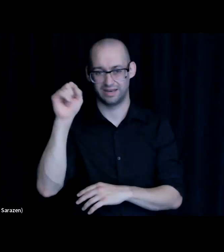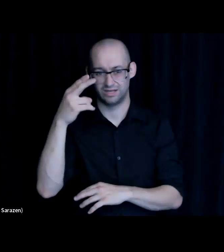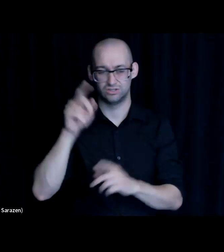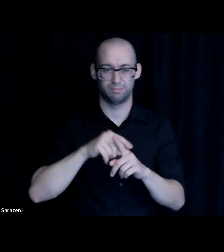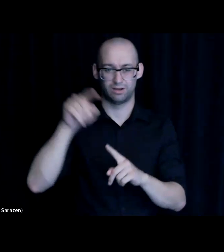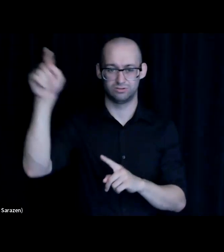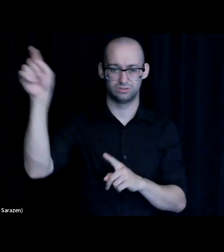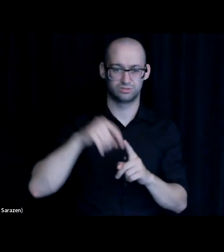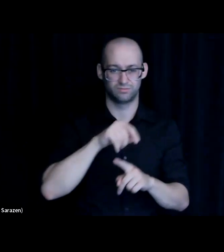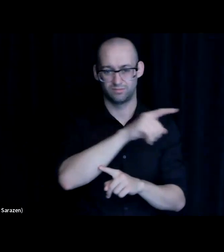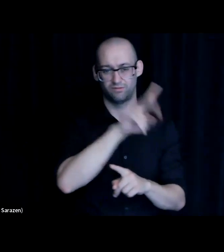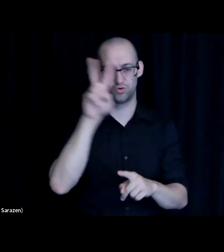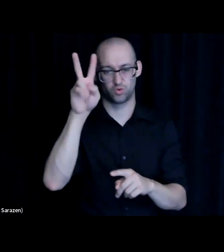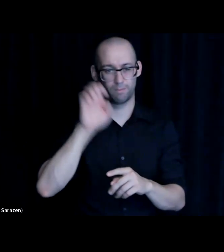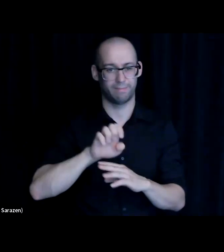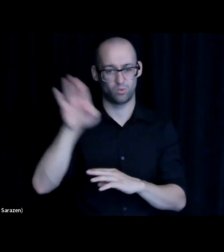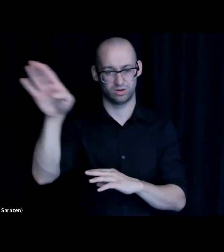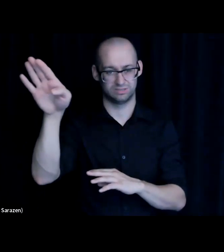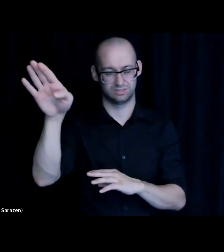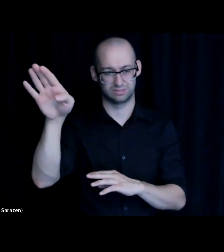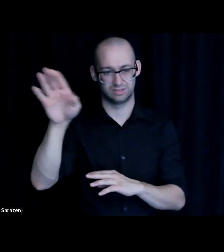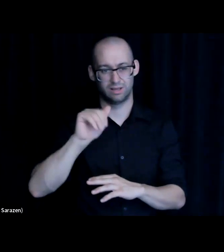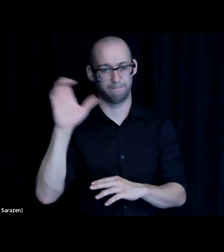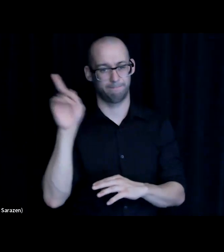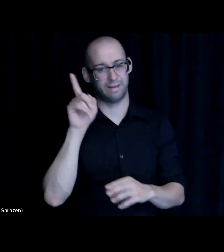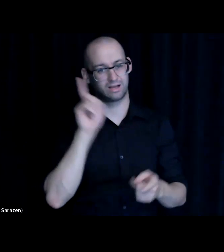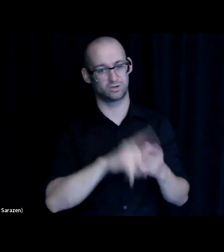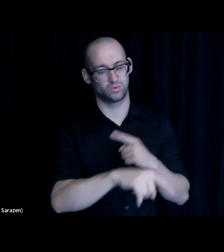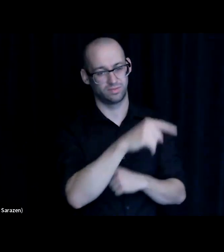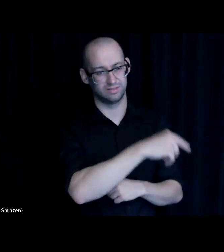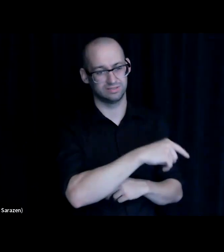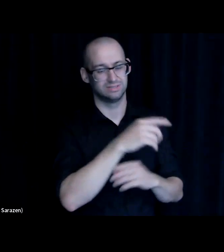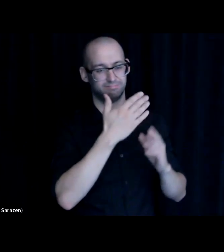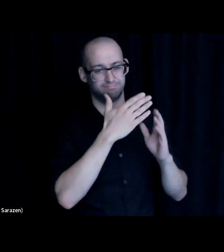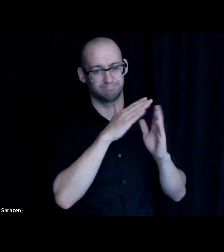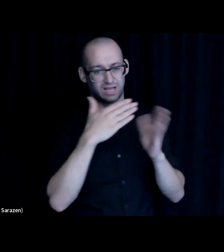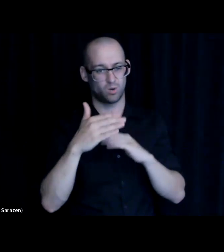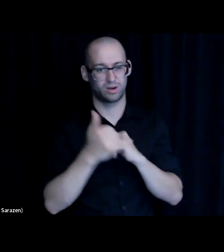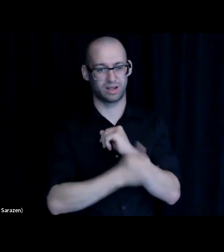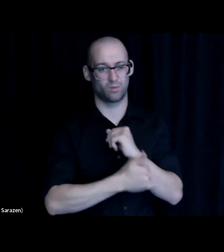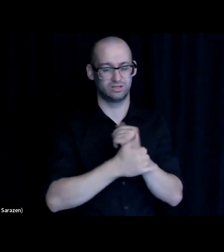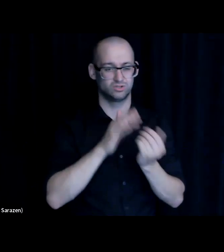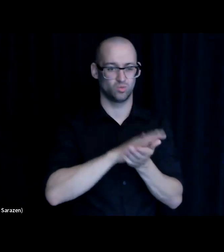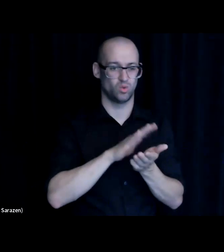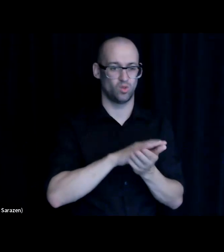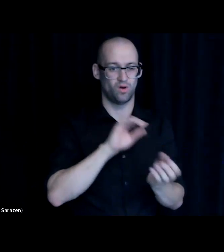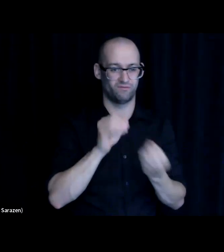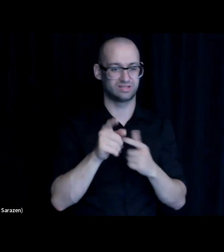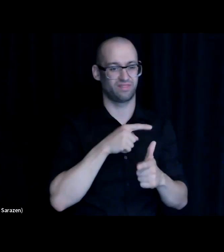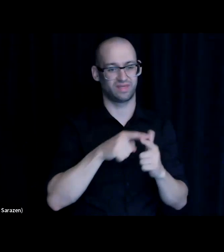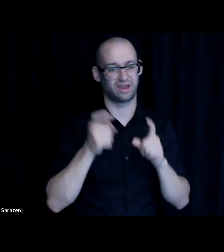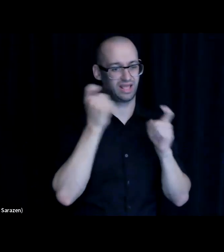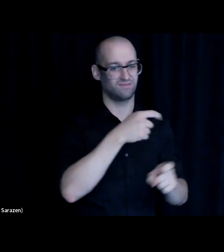two mountaintops and makes it down to the county schools office so that they actually have some access to high